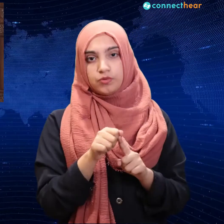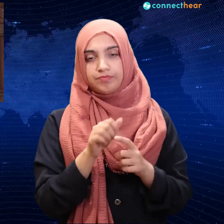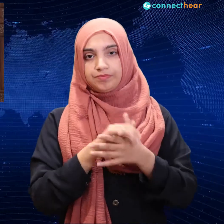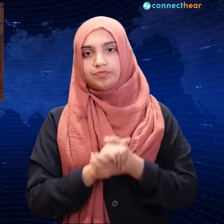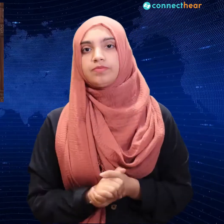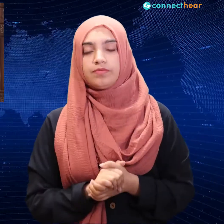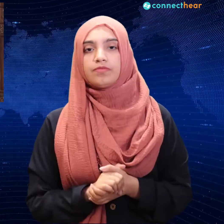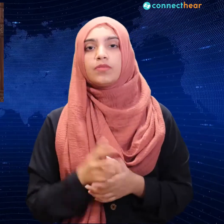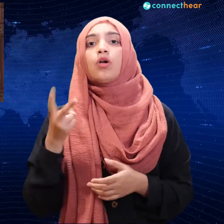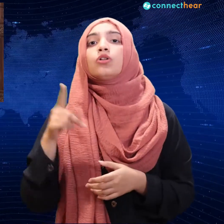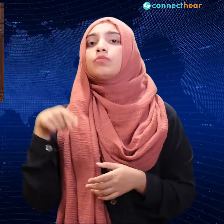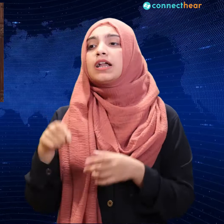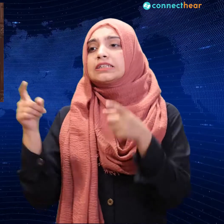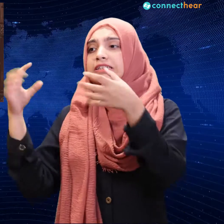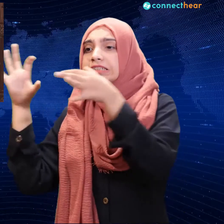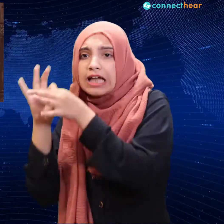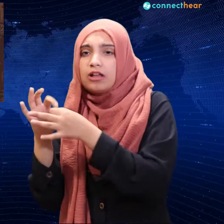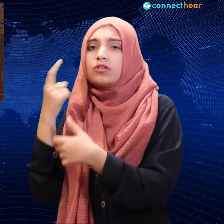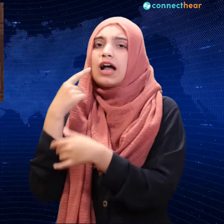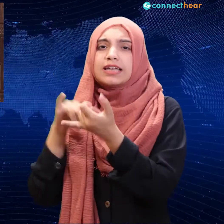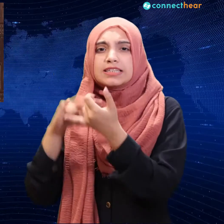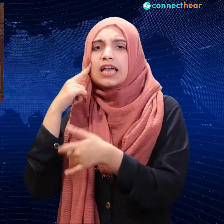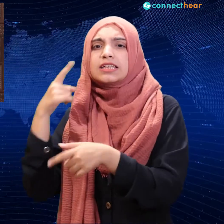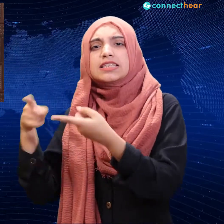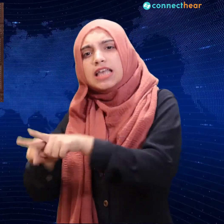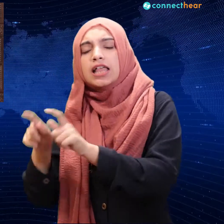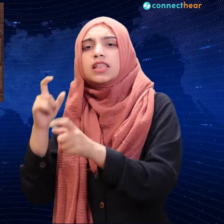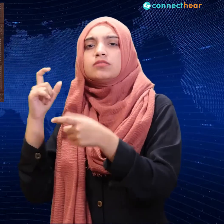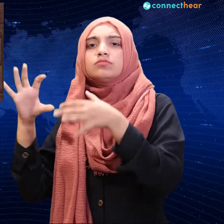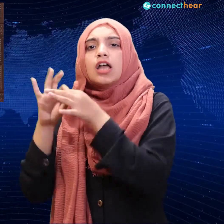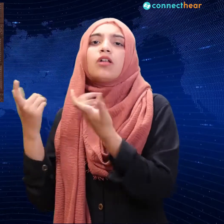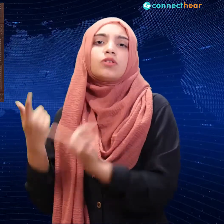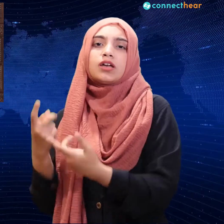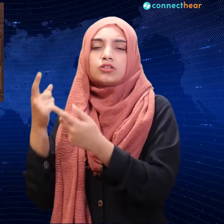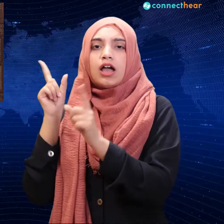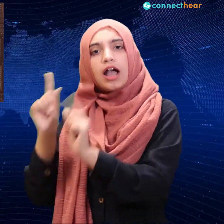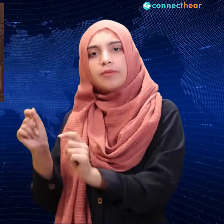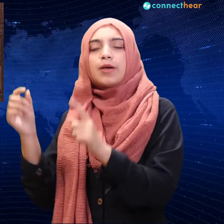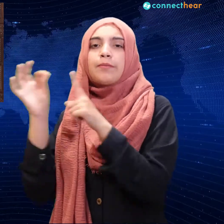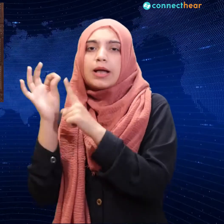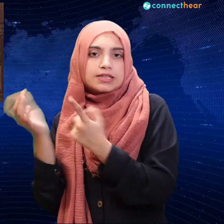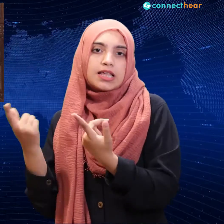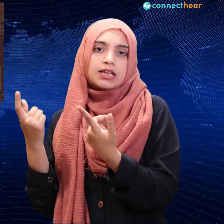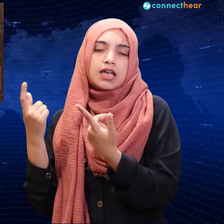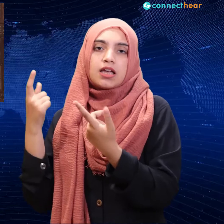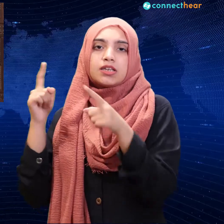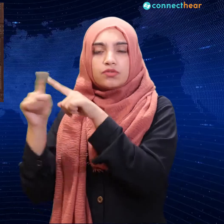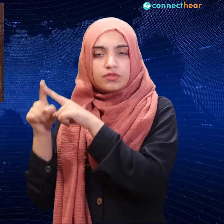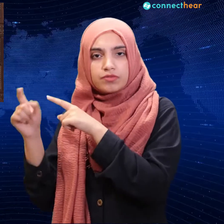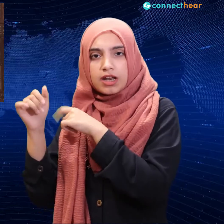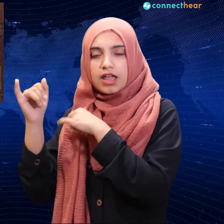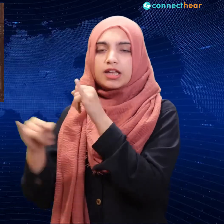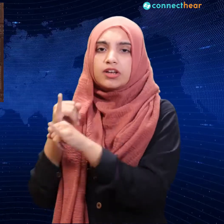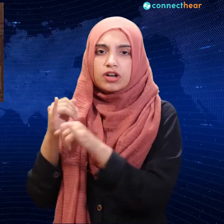relationship with the ISI, because you have admitted that Pakistan's intelligence agency has close ties to the Haqqani network. You have